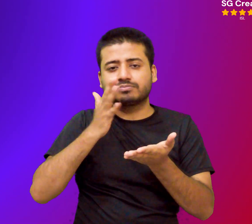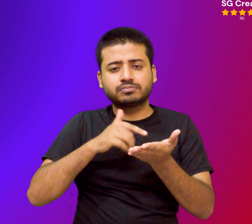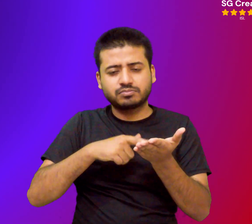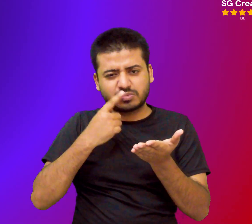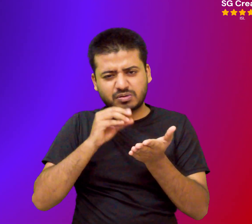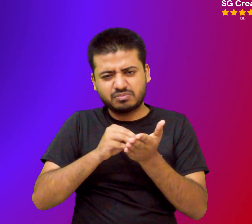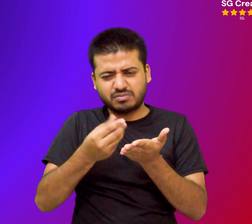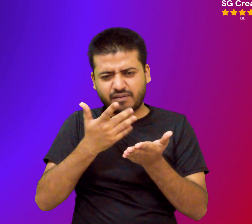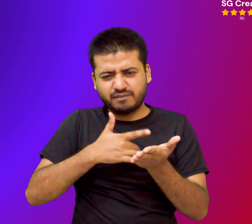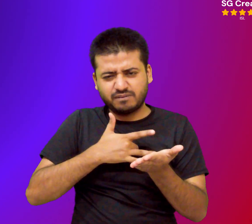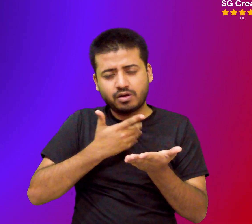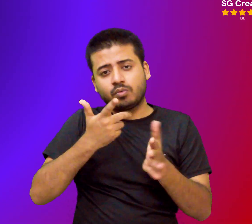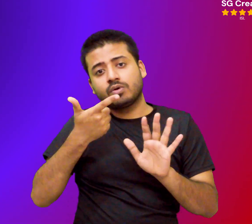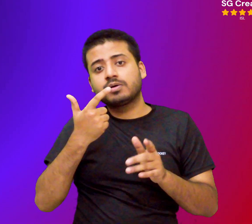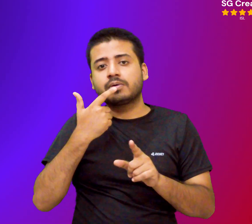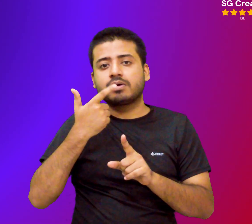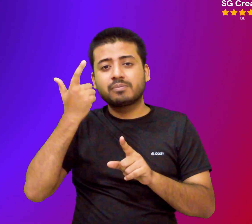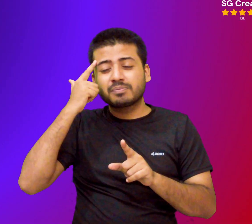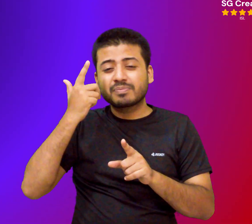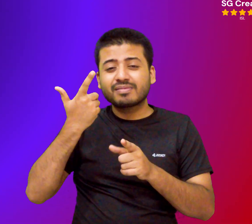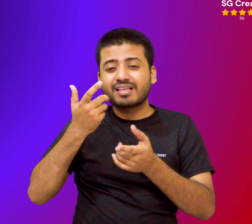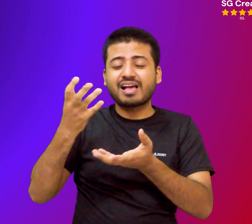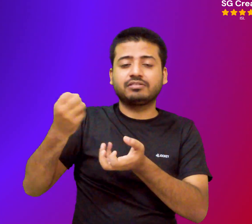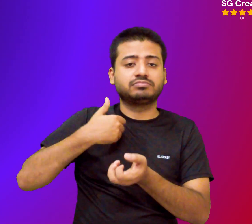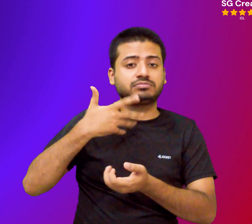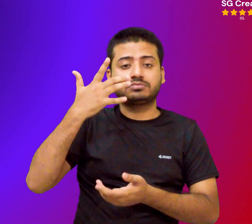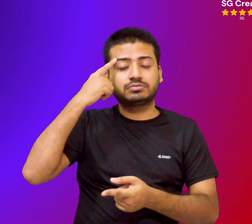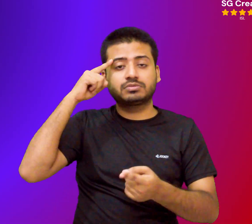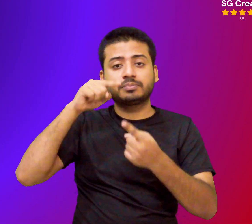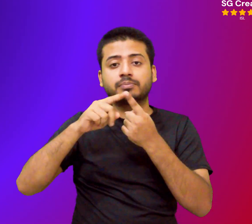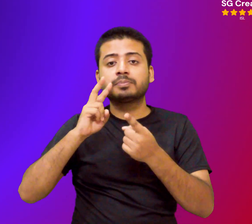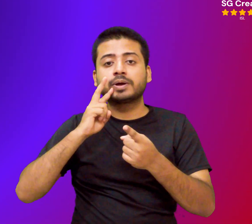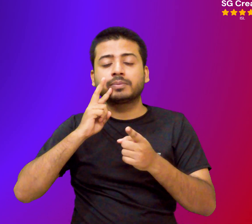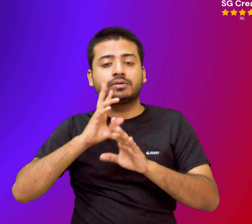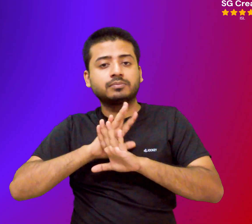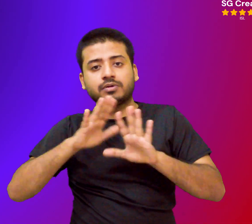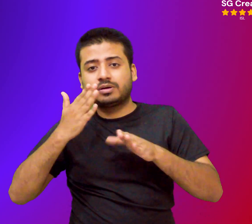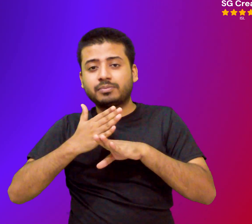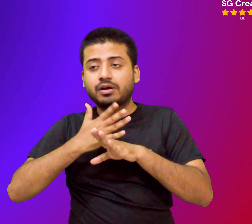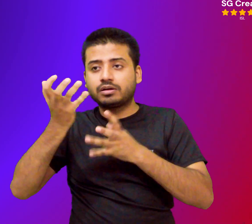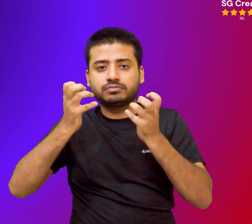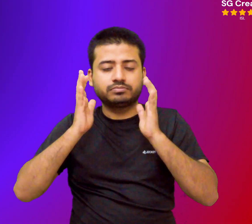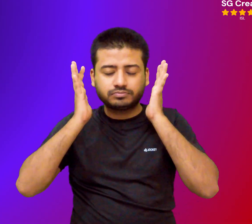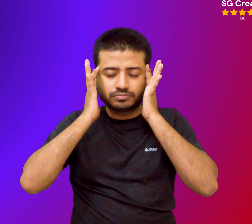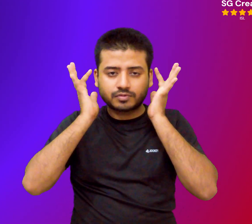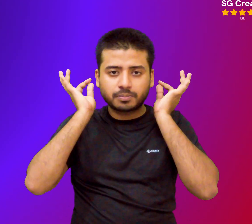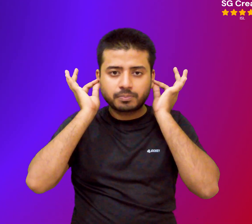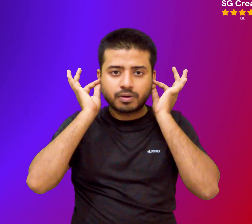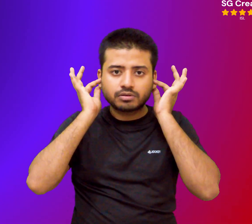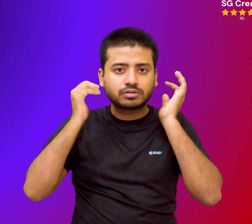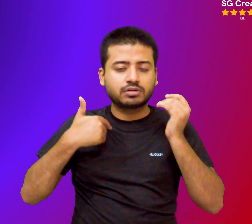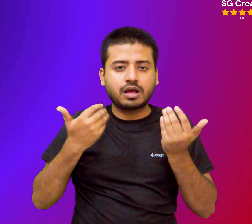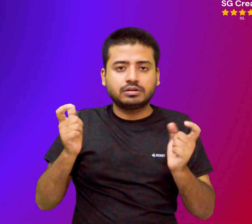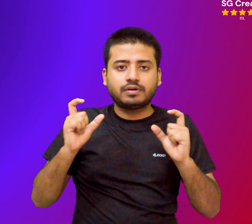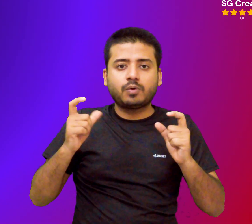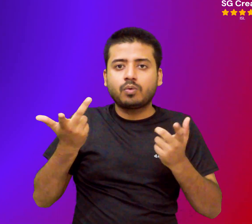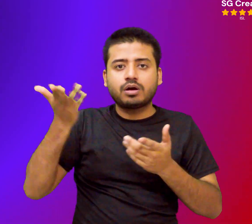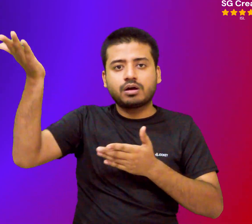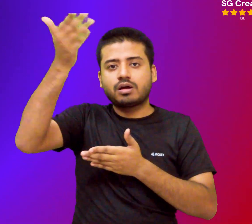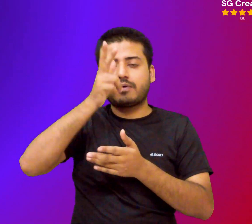rotten vegetables, and reused cooking oil found on the premises. Legal status: the consumption of dog meat is